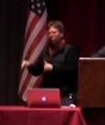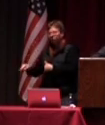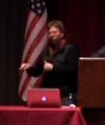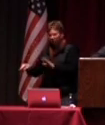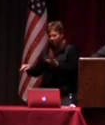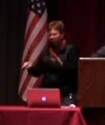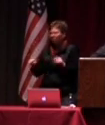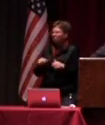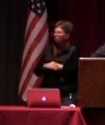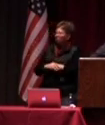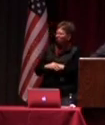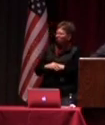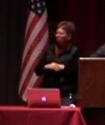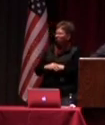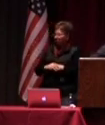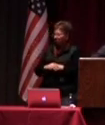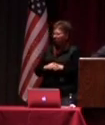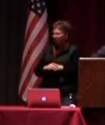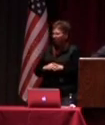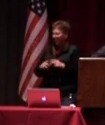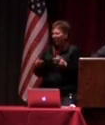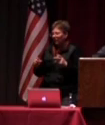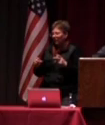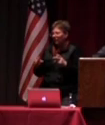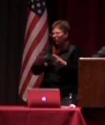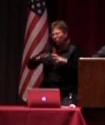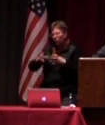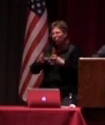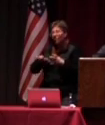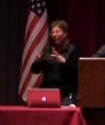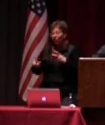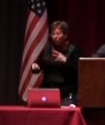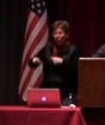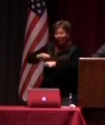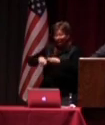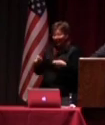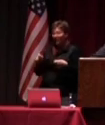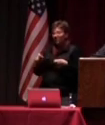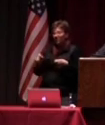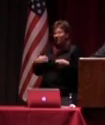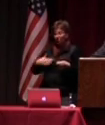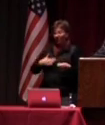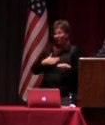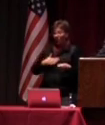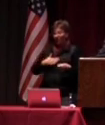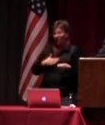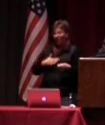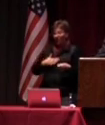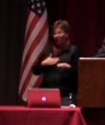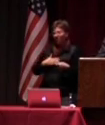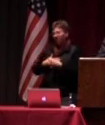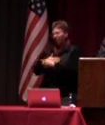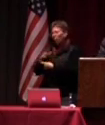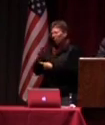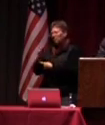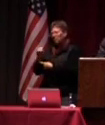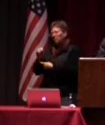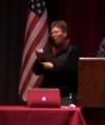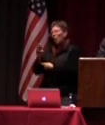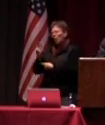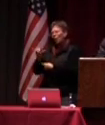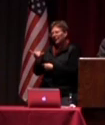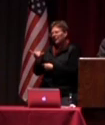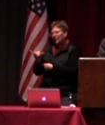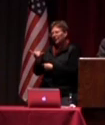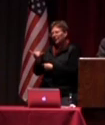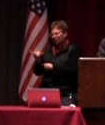deluded. The regime that had replaced Napoleon in France, which was the monarchy of the restored Bourbon dynasty that had ruled before the French